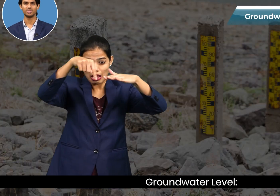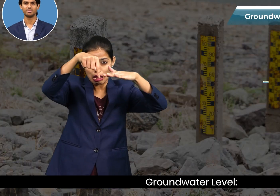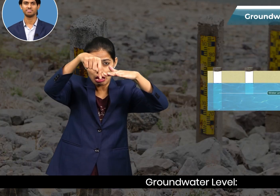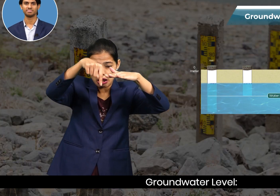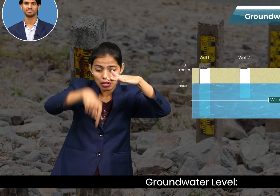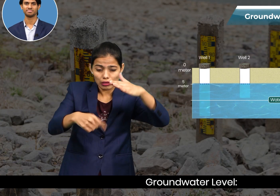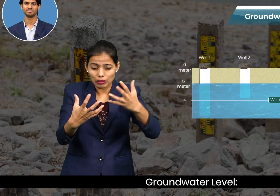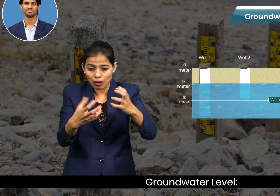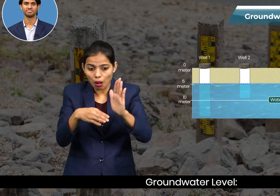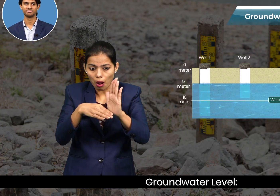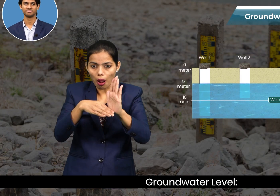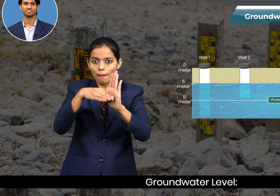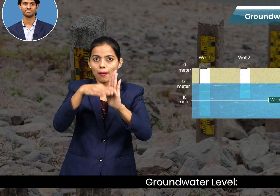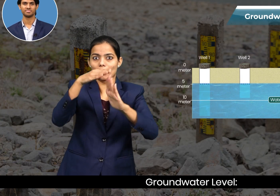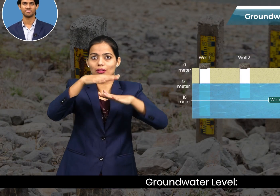Groundwater level.